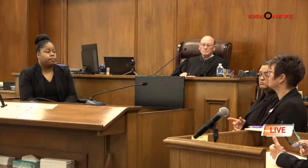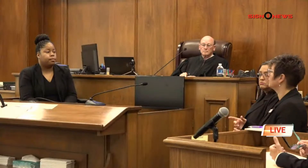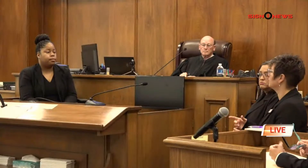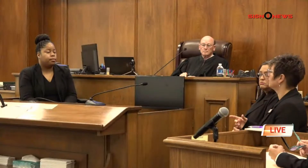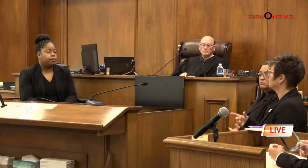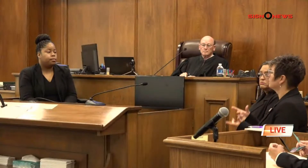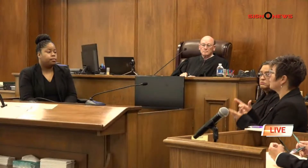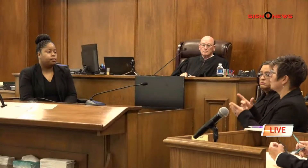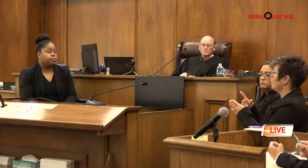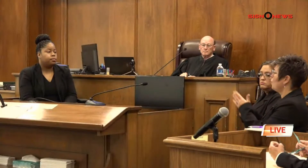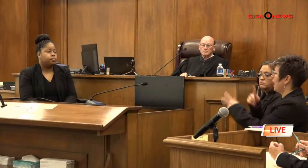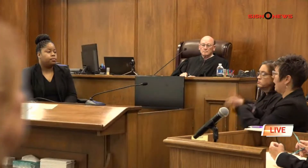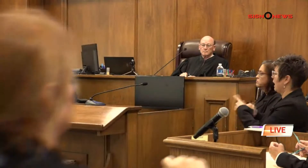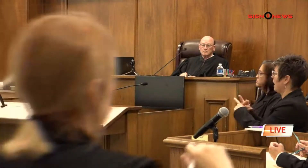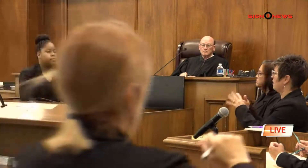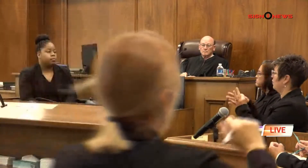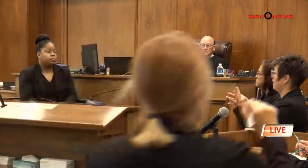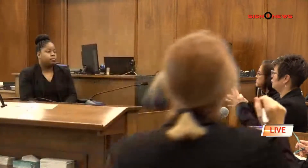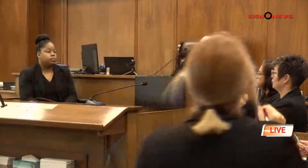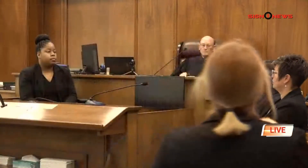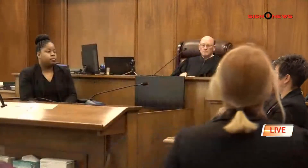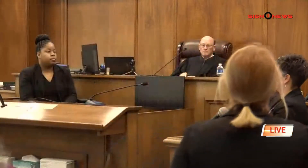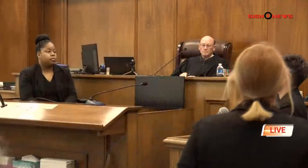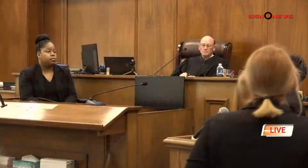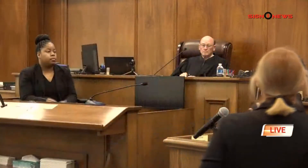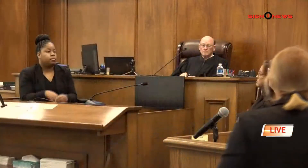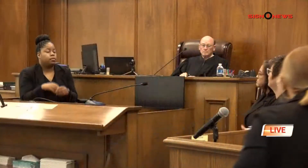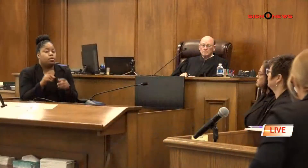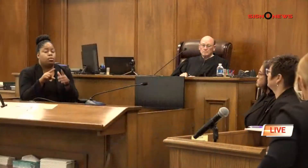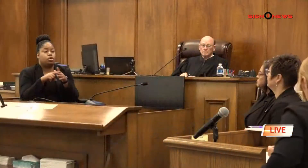of your relationship with Mr. Harris?